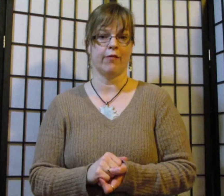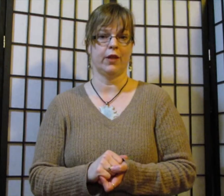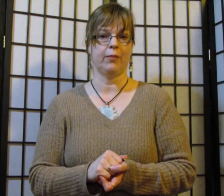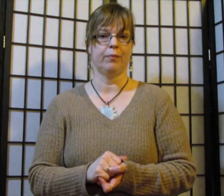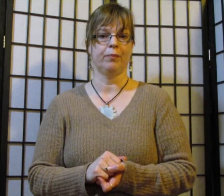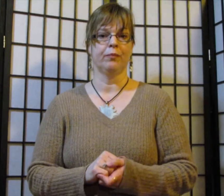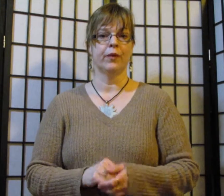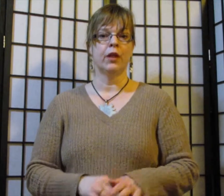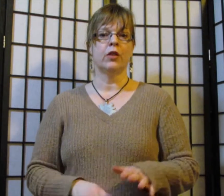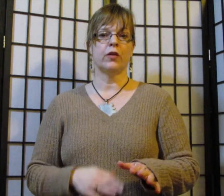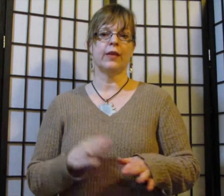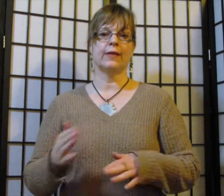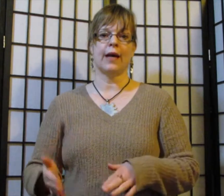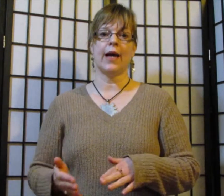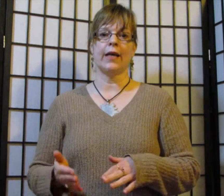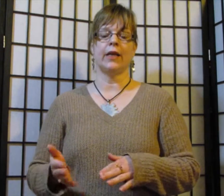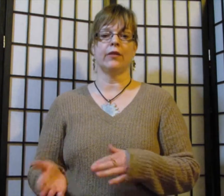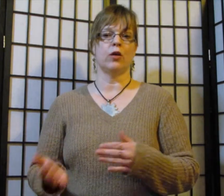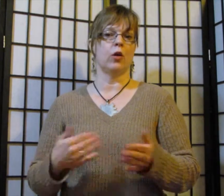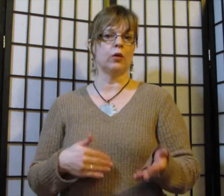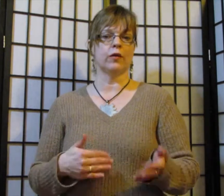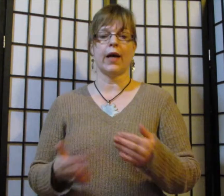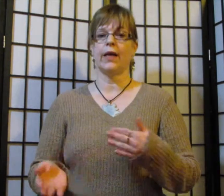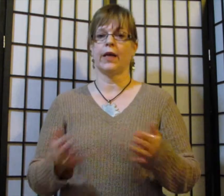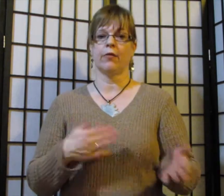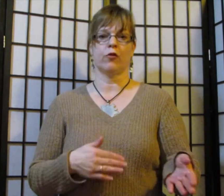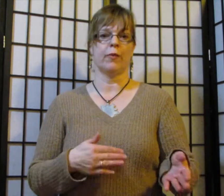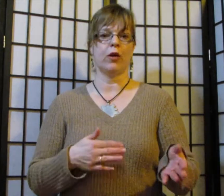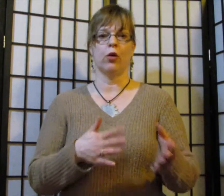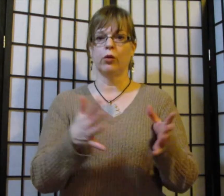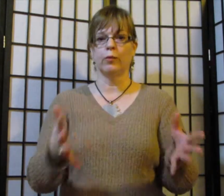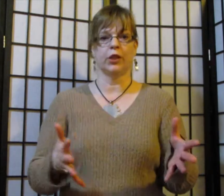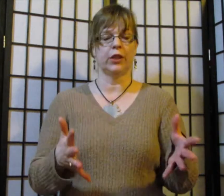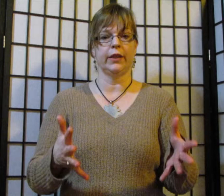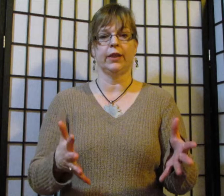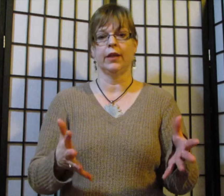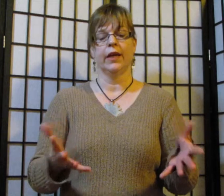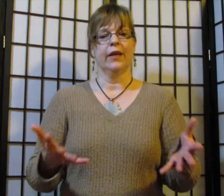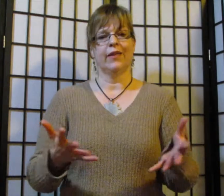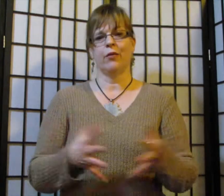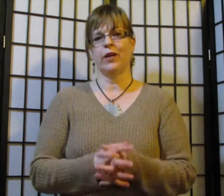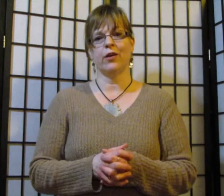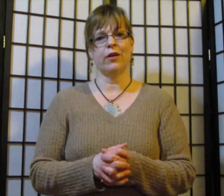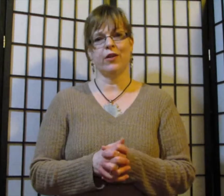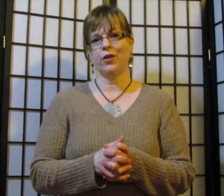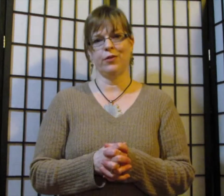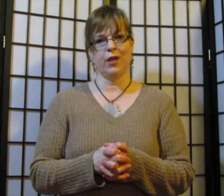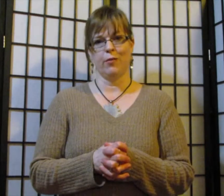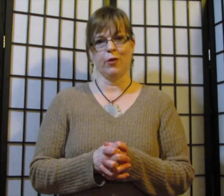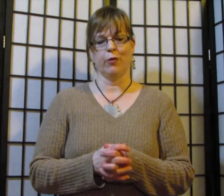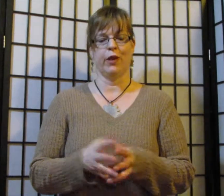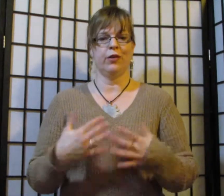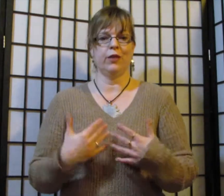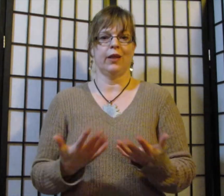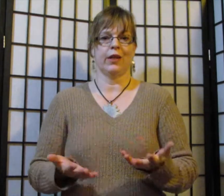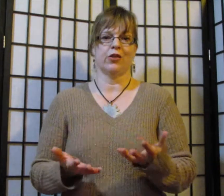coffee. So this sign is an old sign. It comes from an old machine that we don't even use anymore. We use